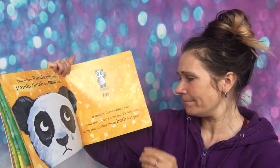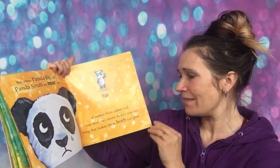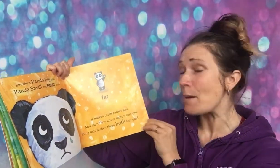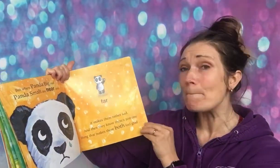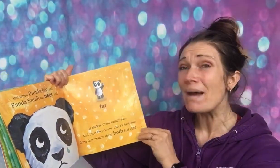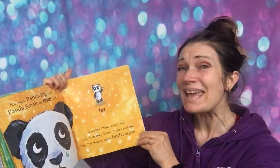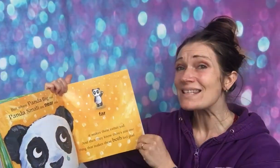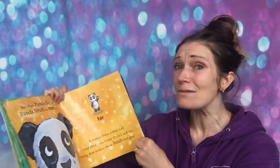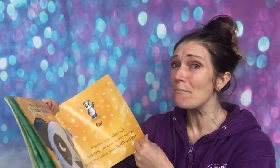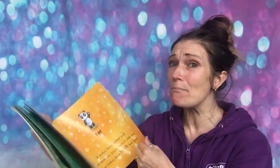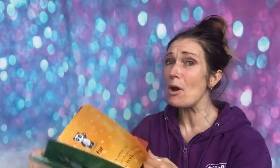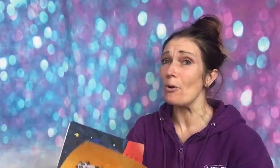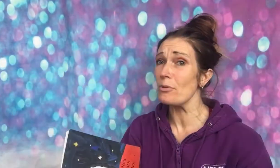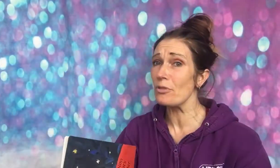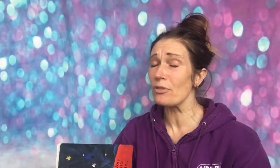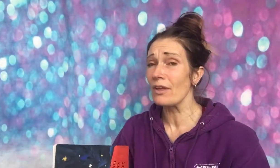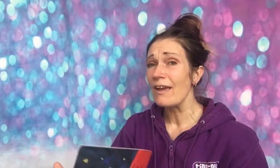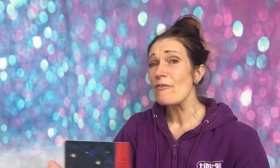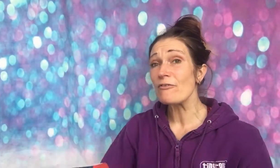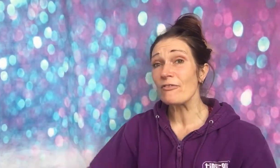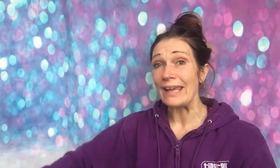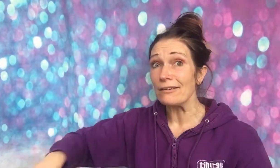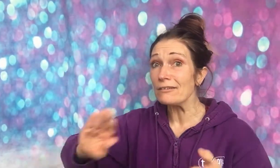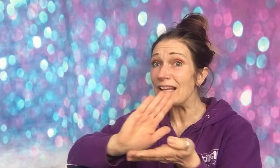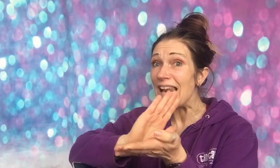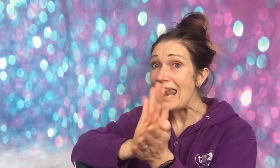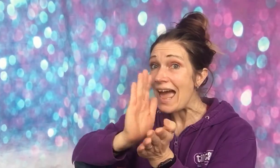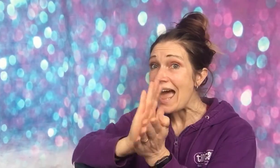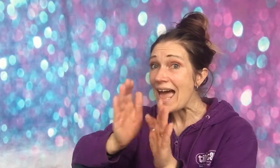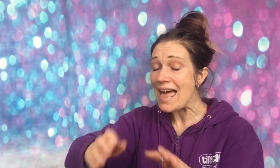that makes them both feel glad: